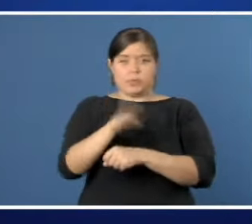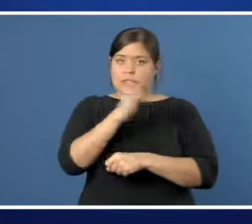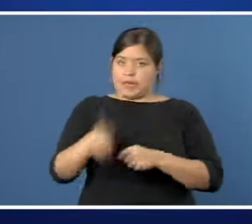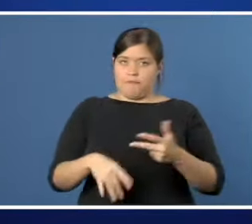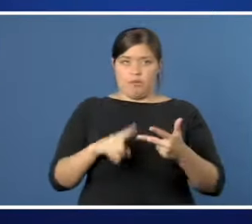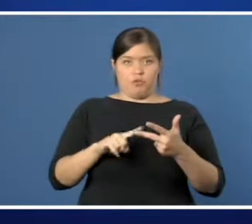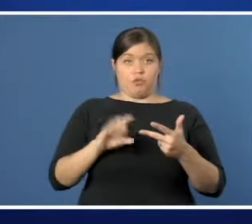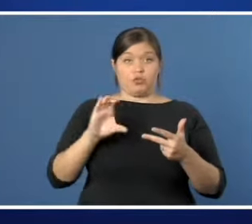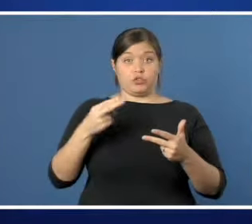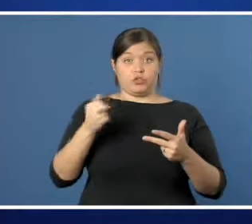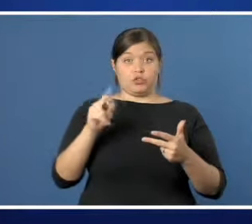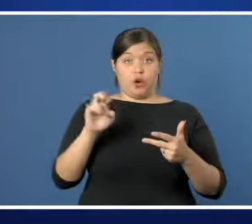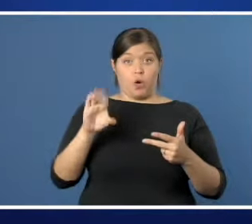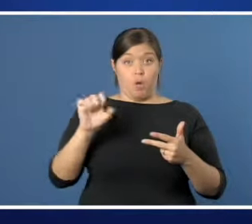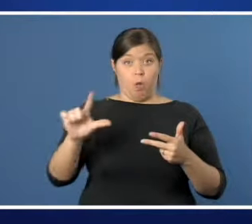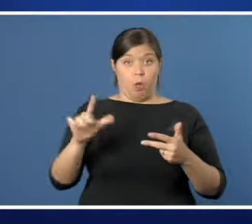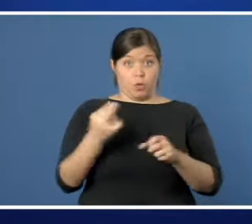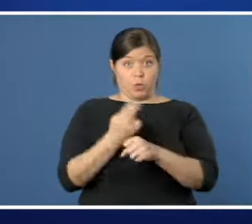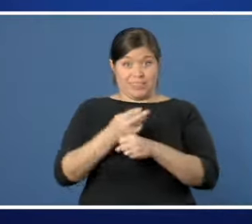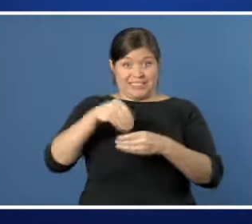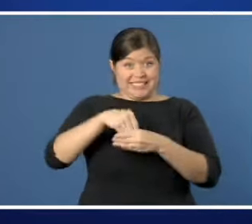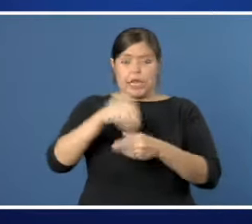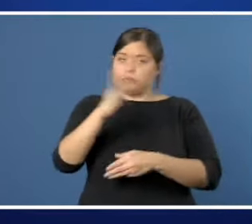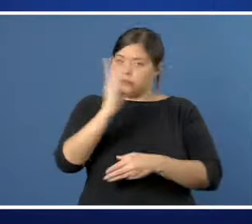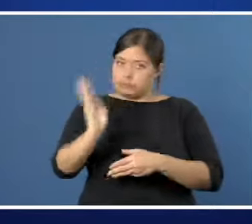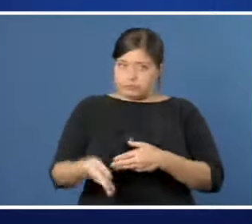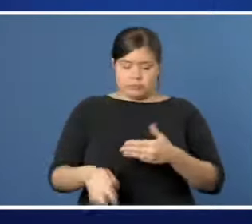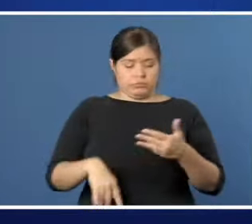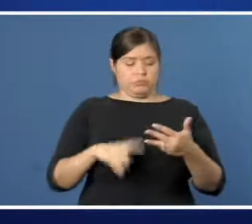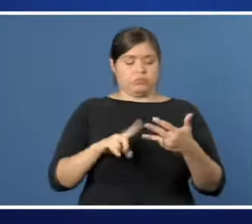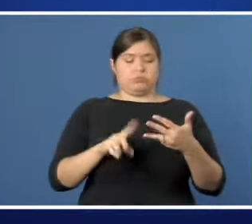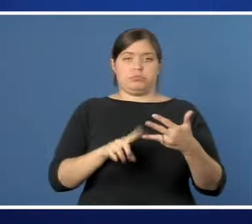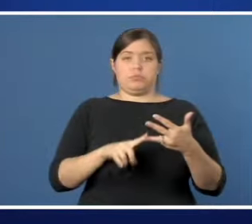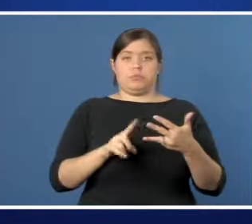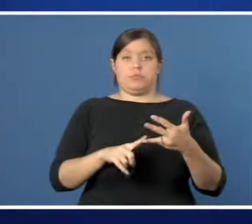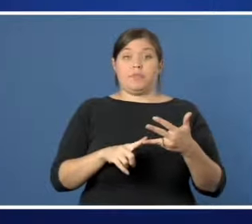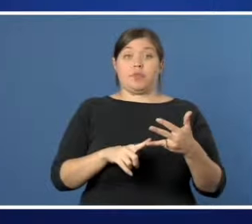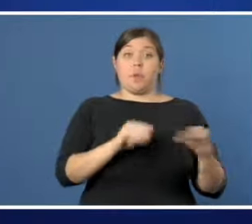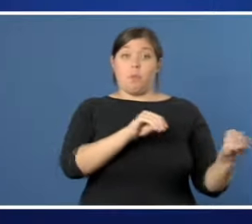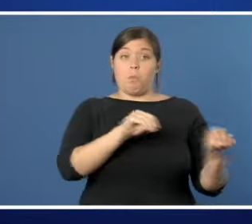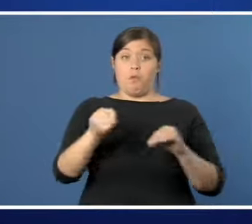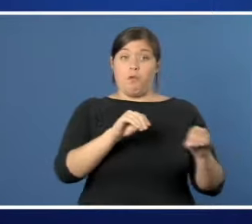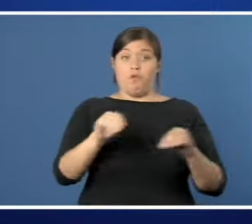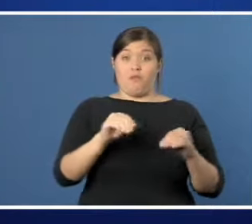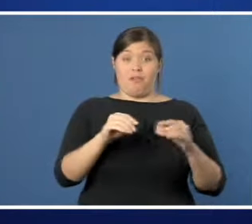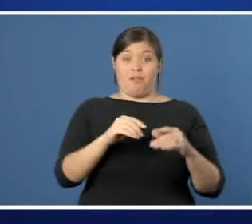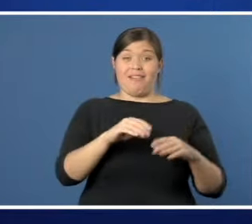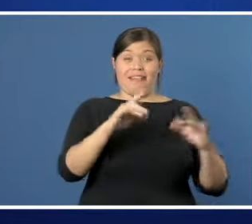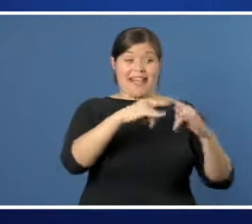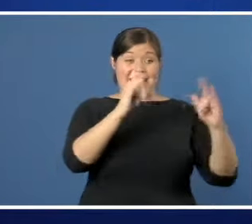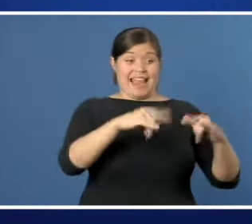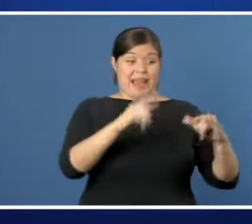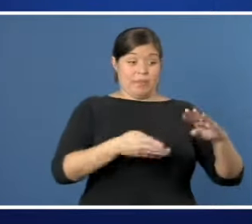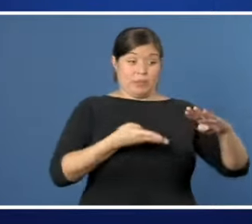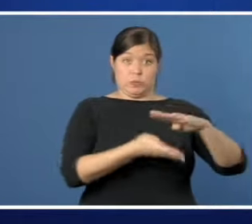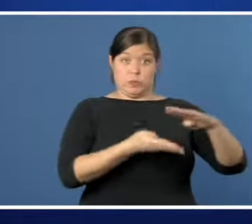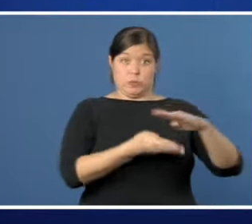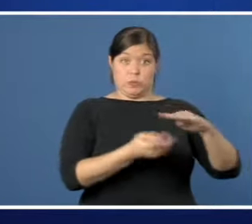indoors. Never burn charcoal indoors. Never use a portable gas camp